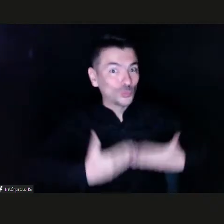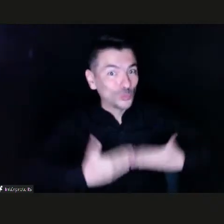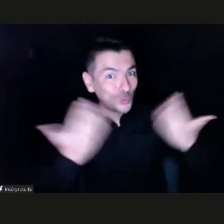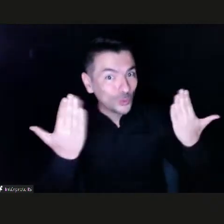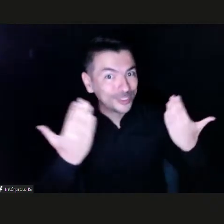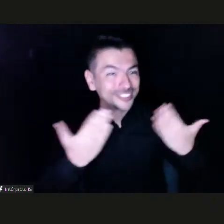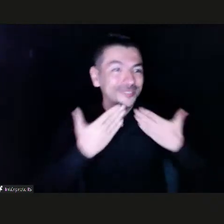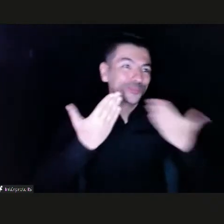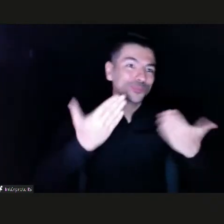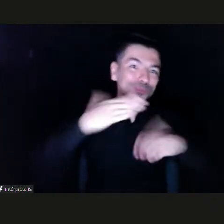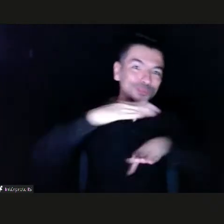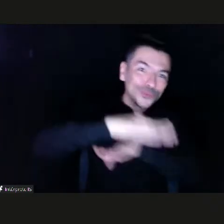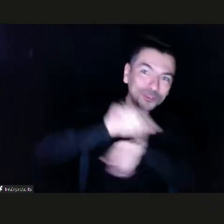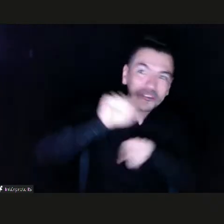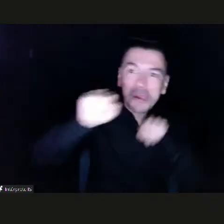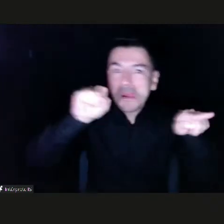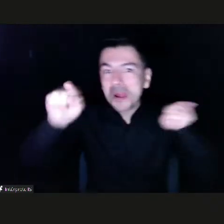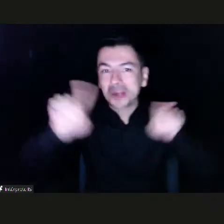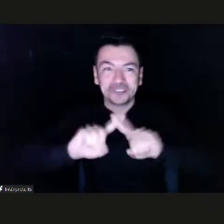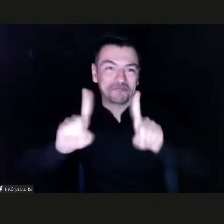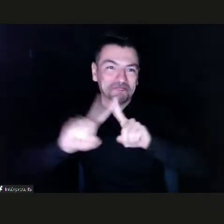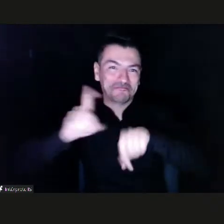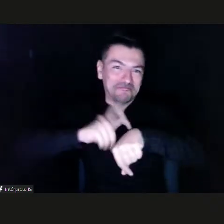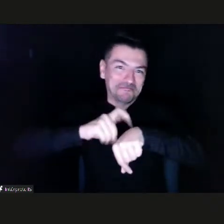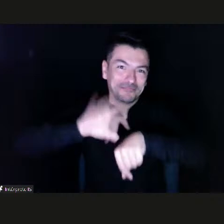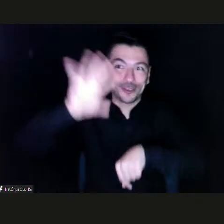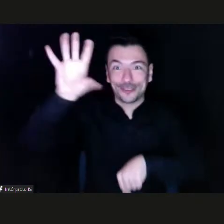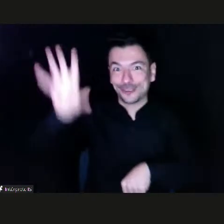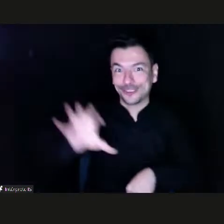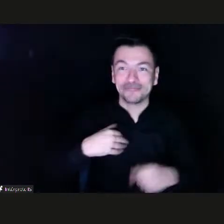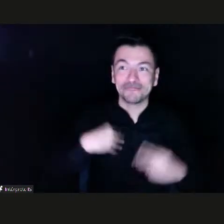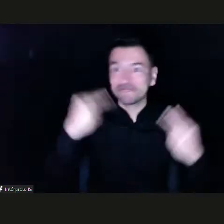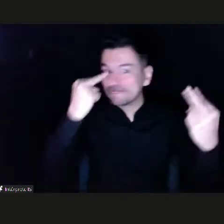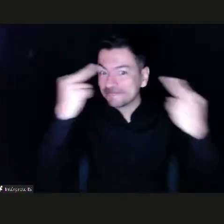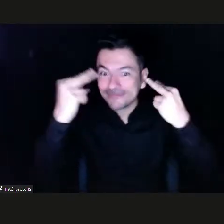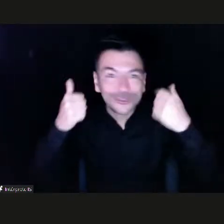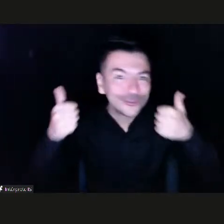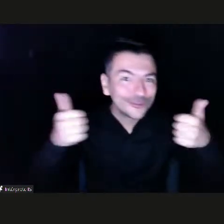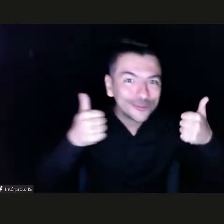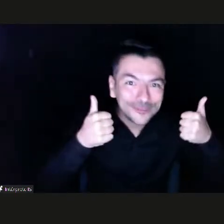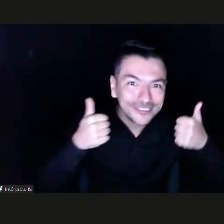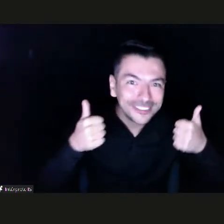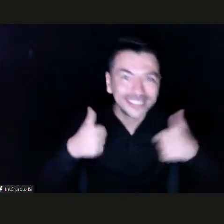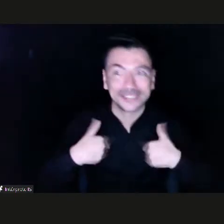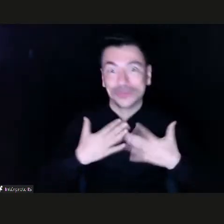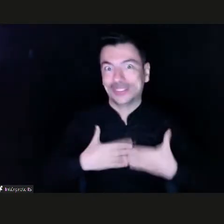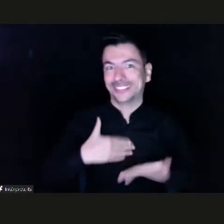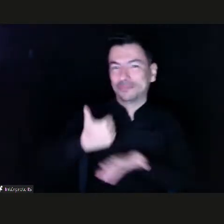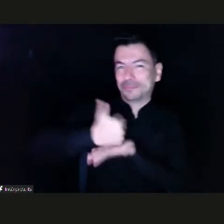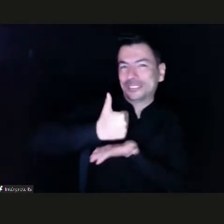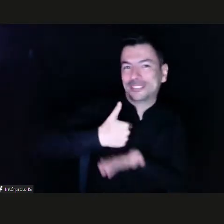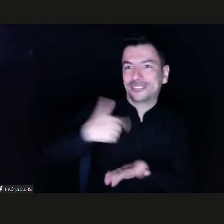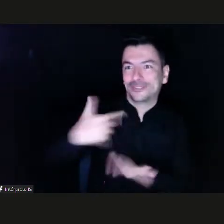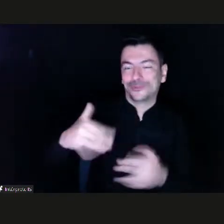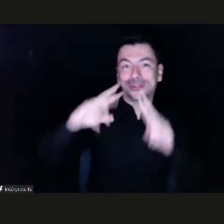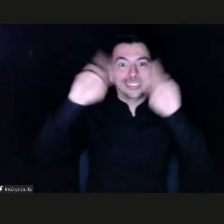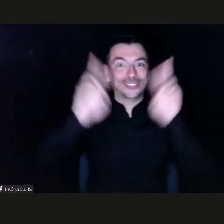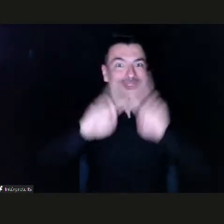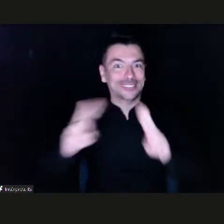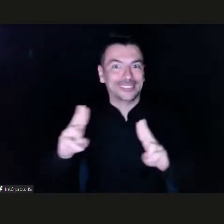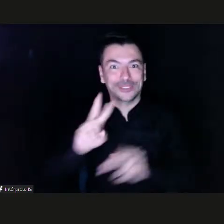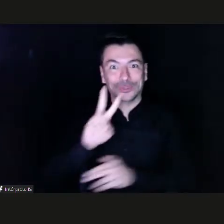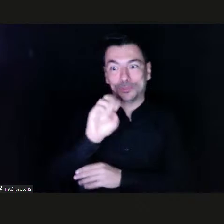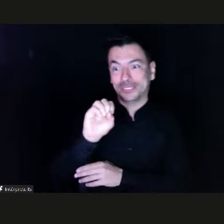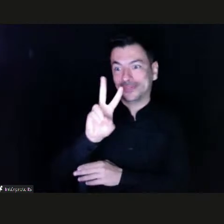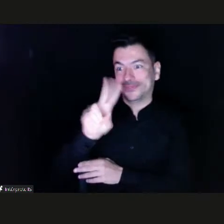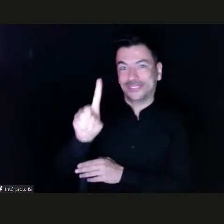Forum 2021. As Kas Adela, we are really happy to be part of this great event, and